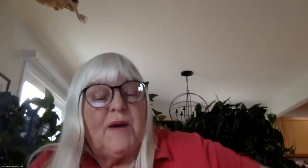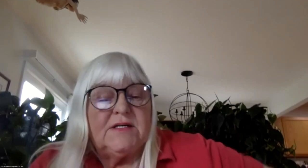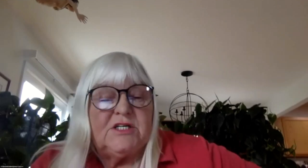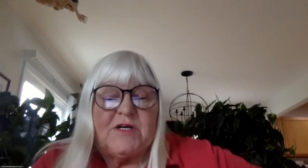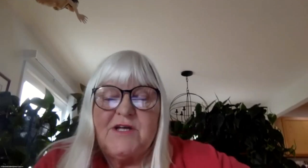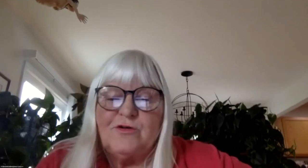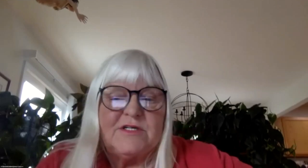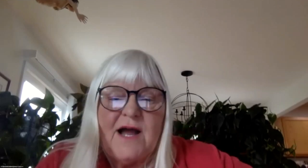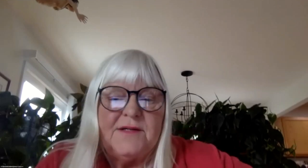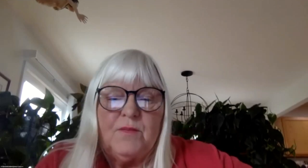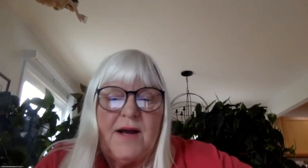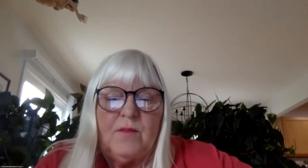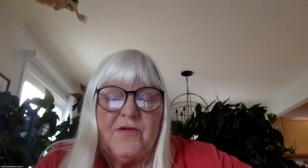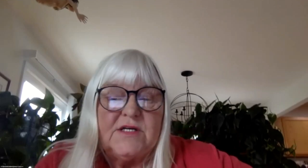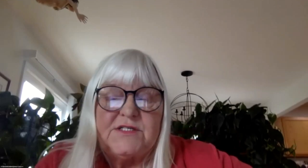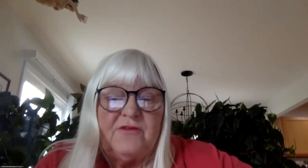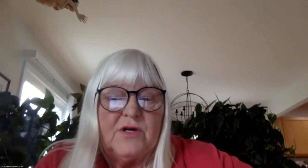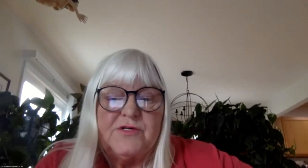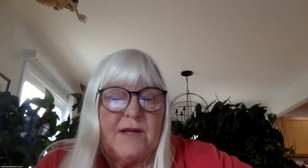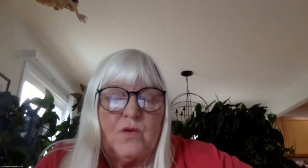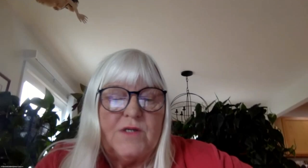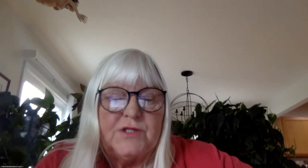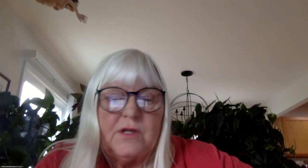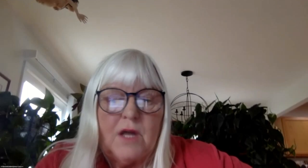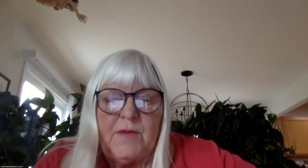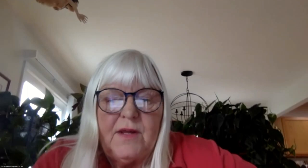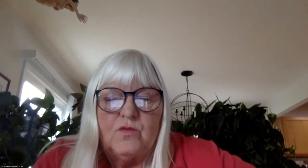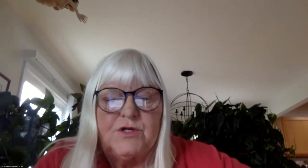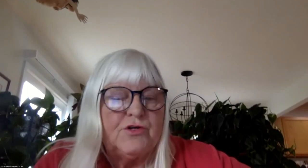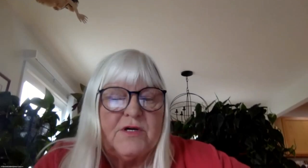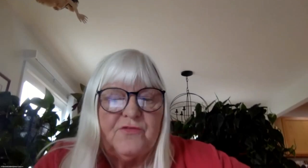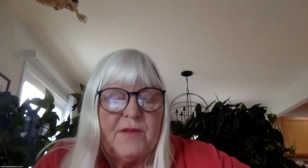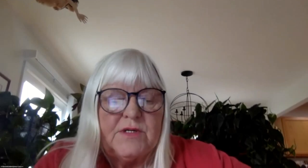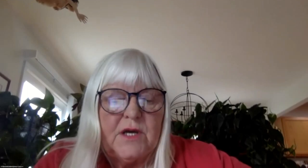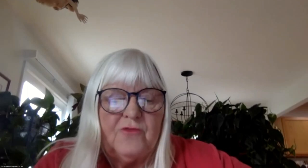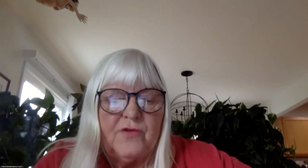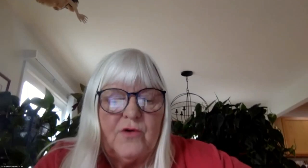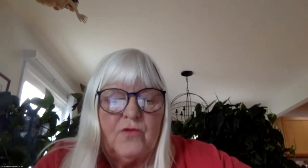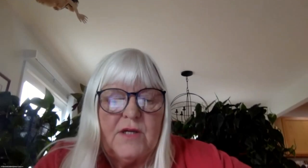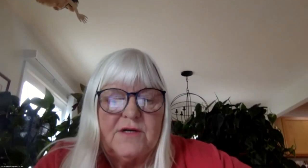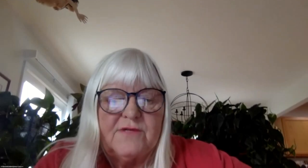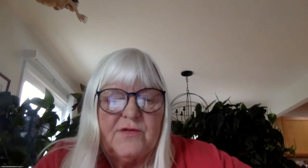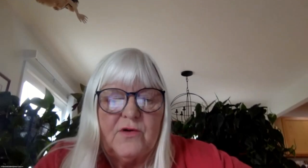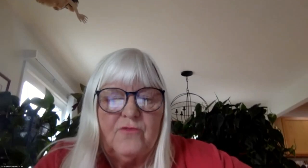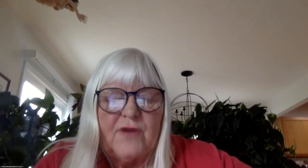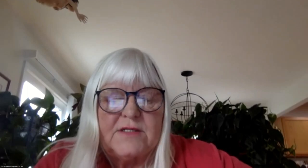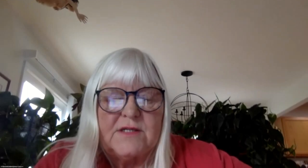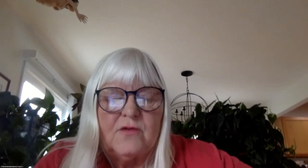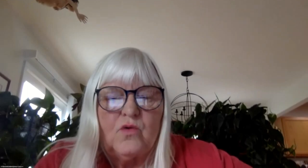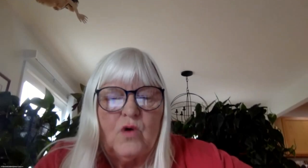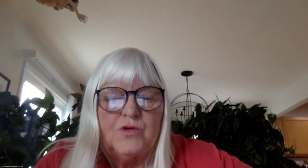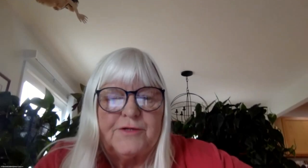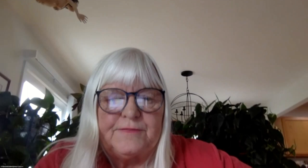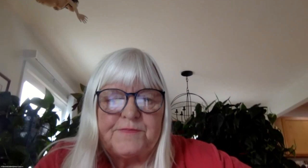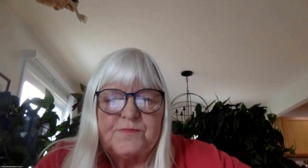many respondents, especially those in Thailand and Myanmar, they just didn't even understand the question. I mean, there was no choice for them but to care for their own relatives and their own friends